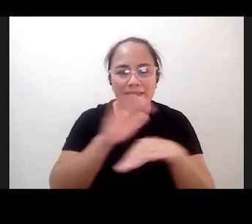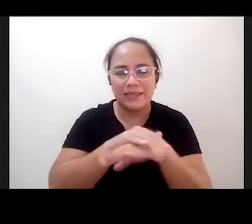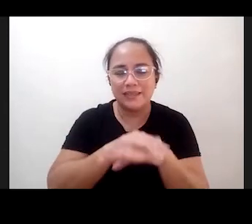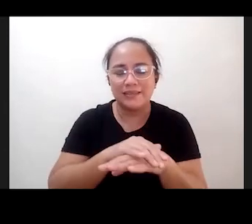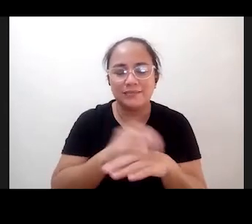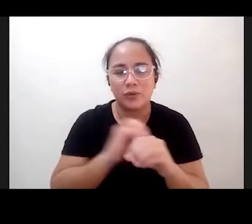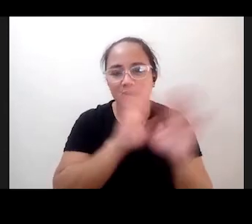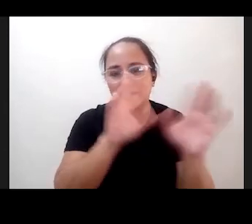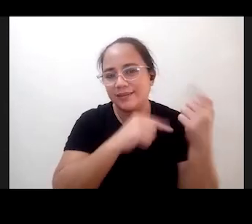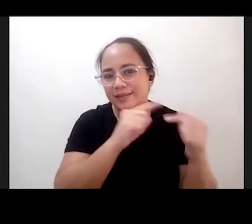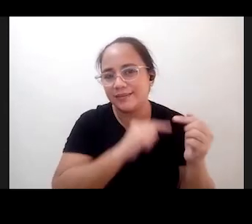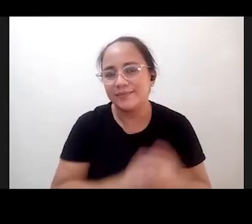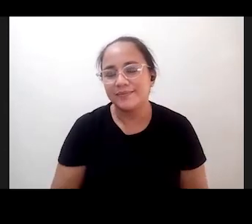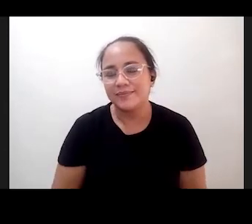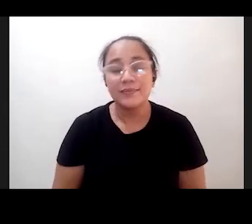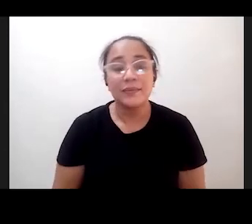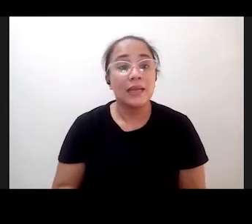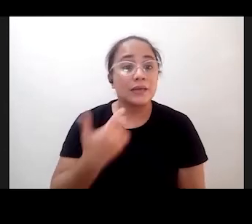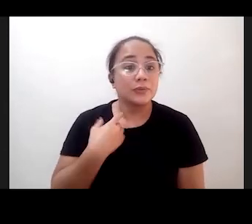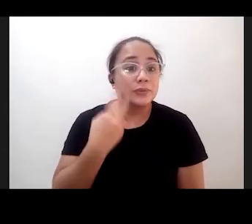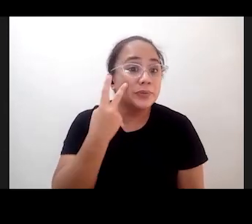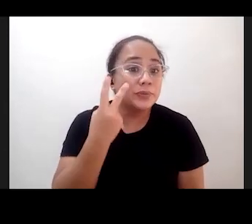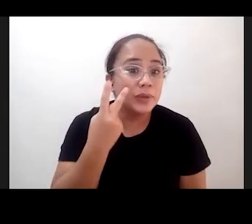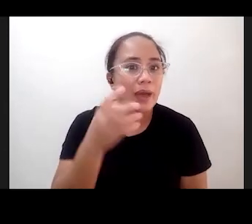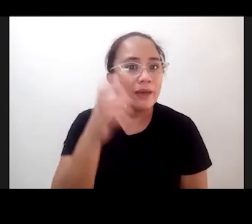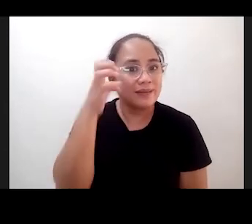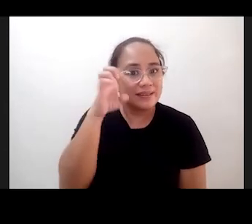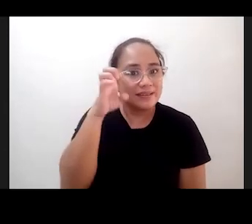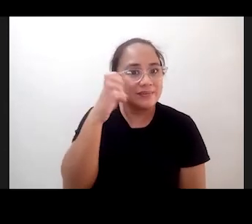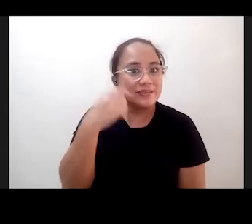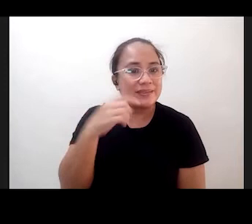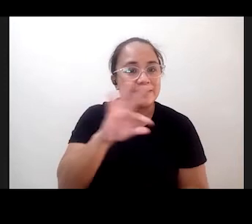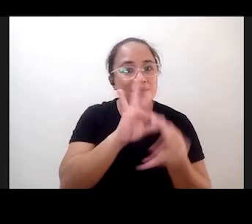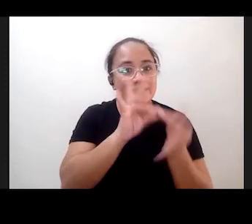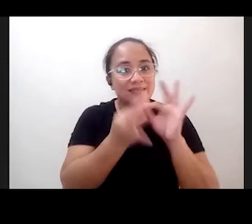So watch again how Ember translated it.